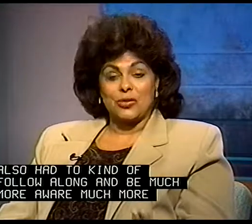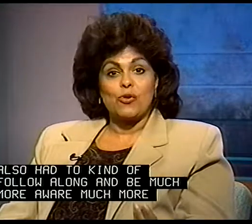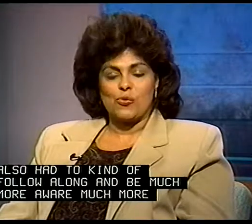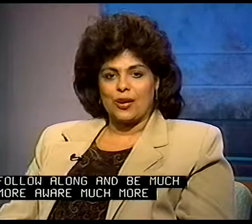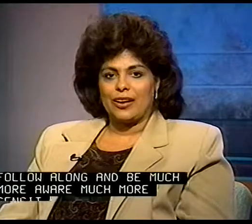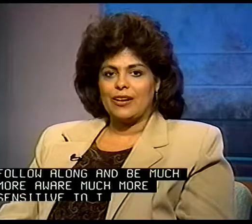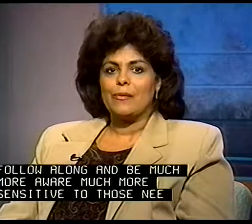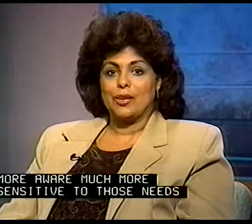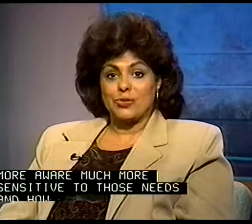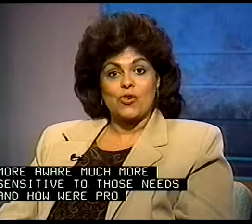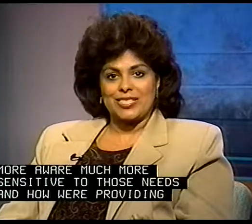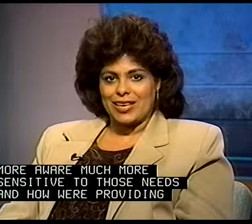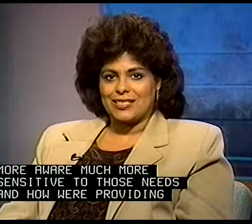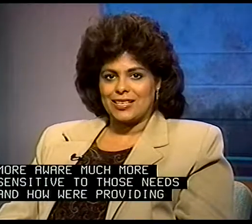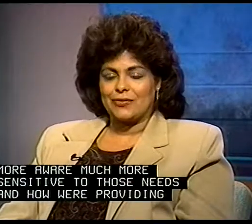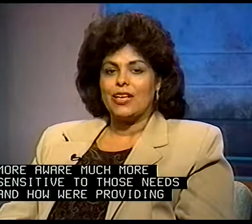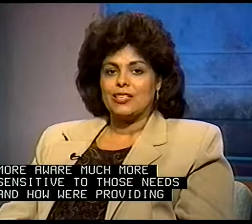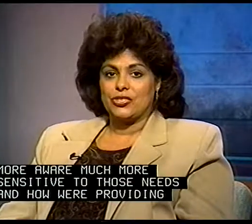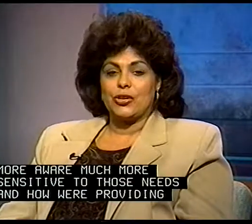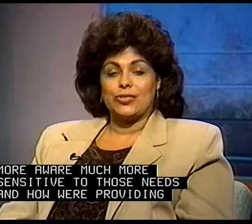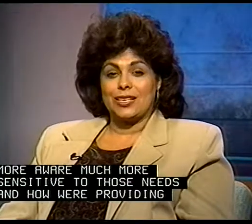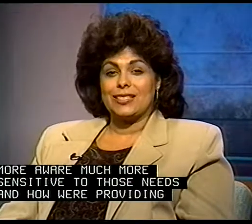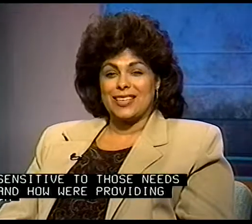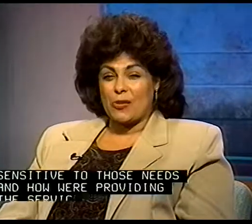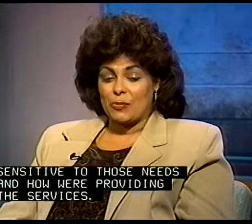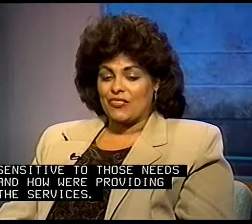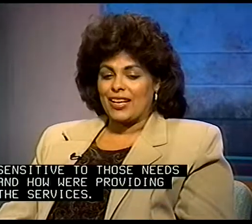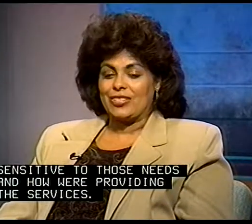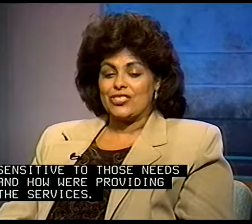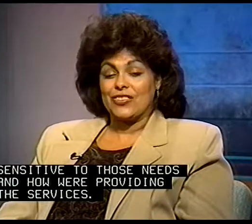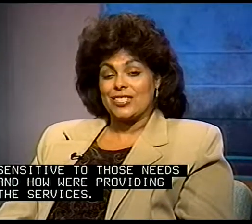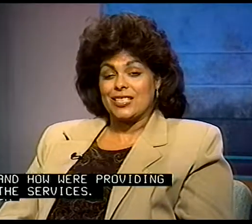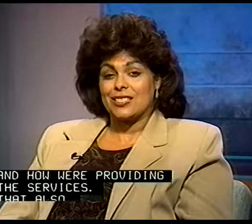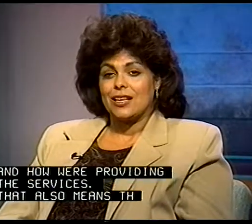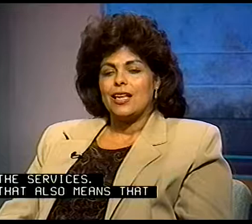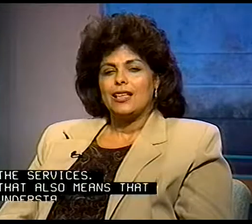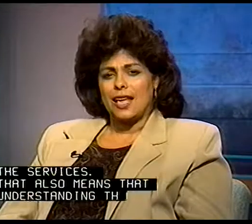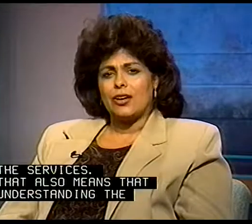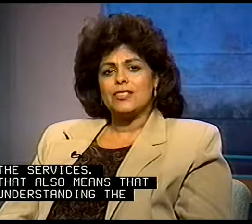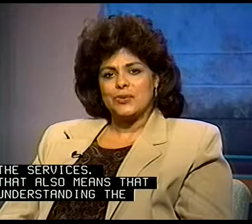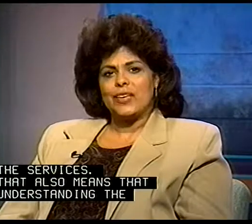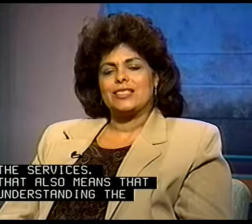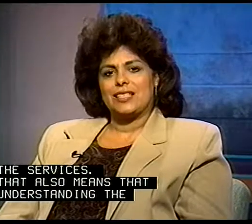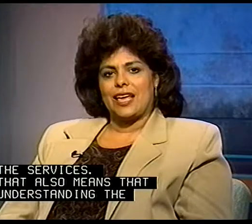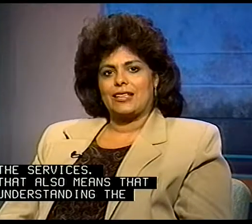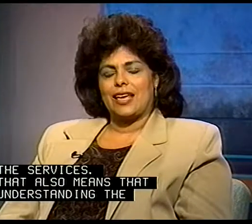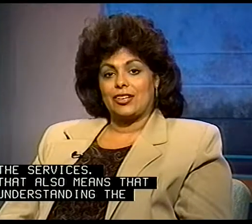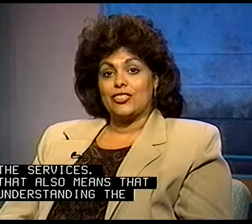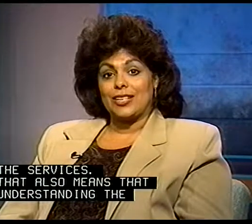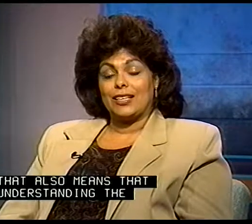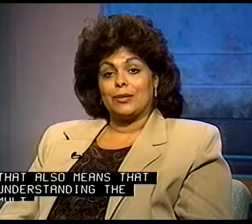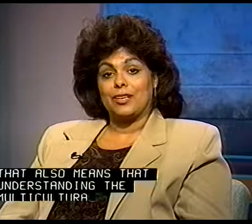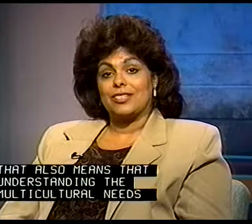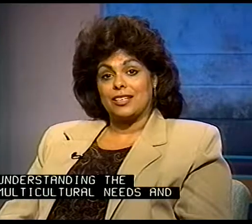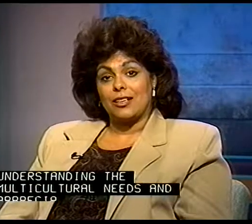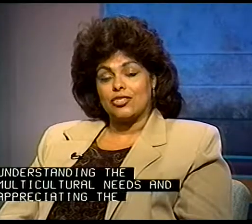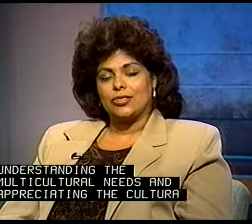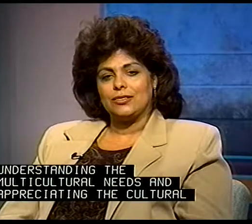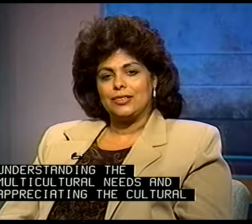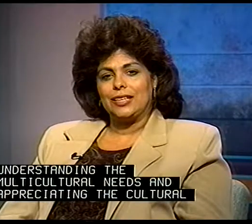more aware, much more sensitive to those needs and how we're providing the services. That also means then that understanding the multicultural